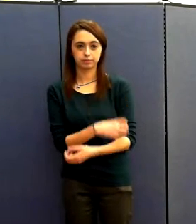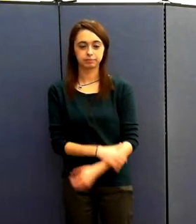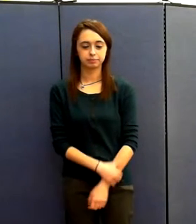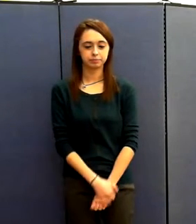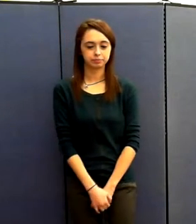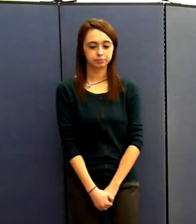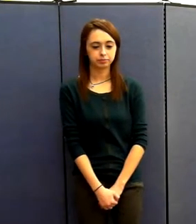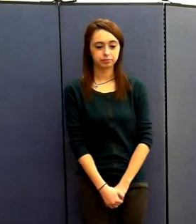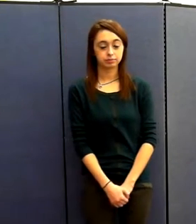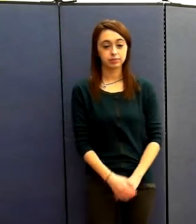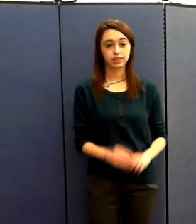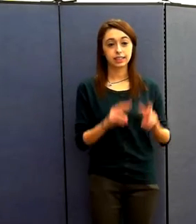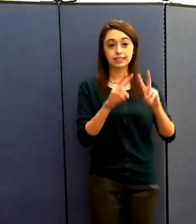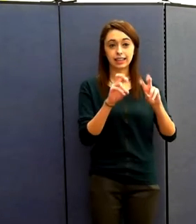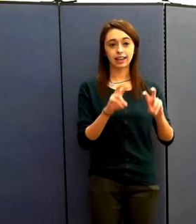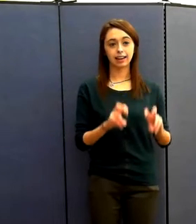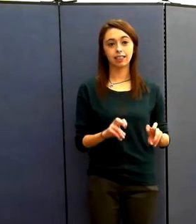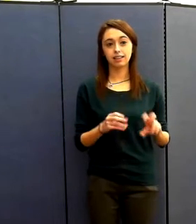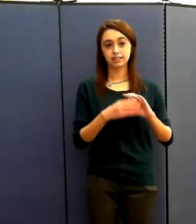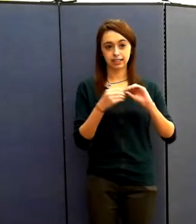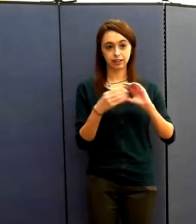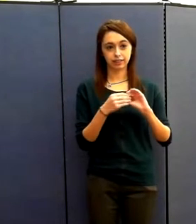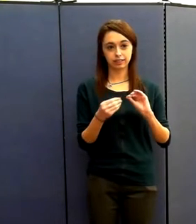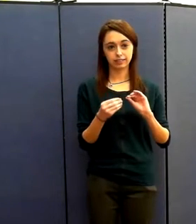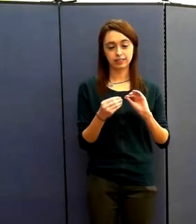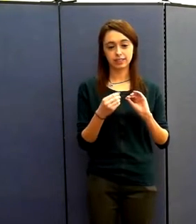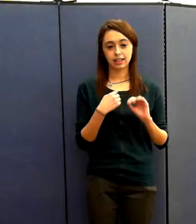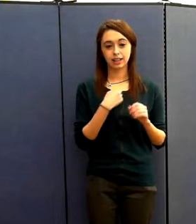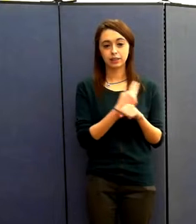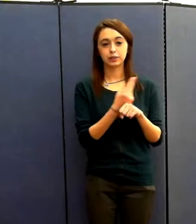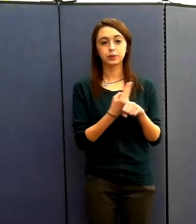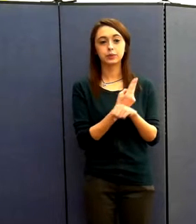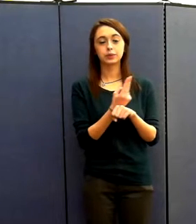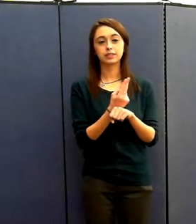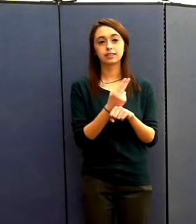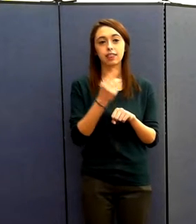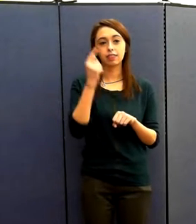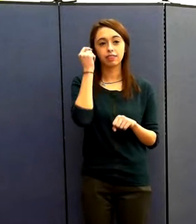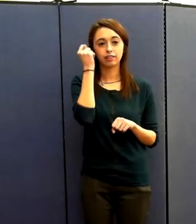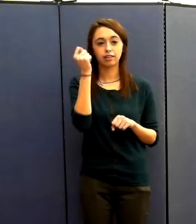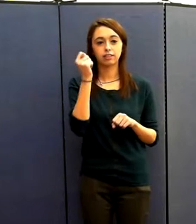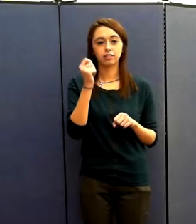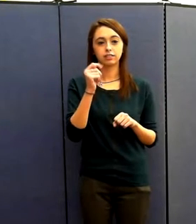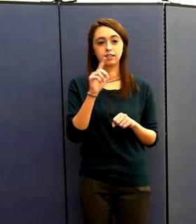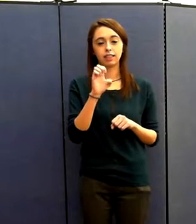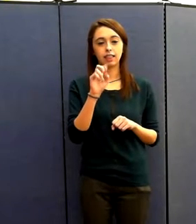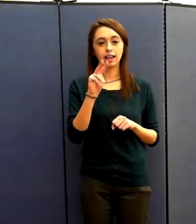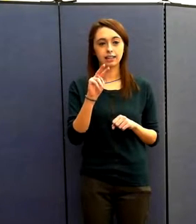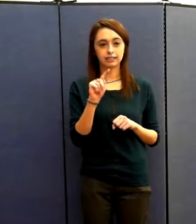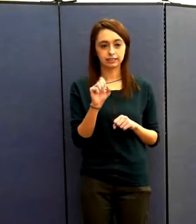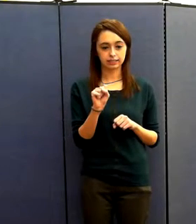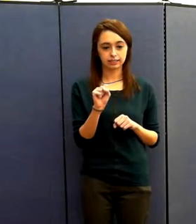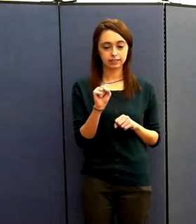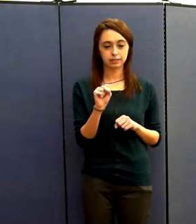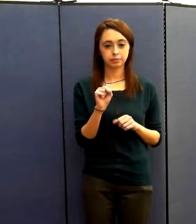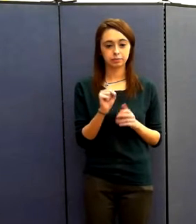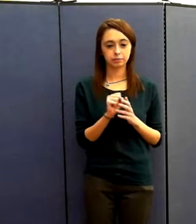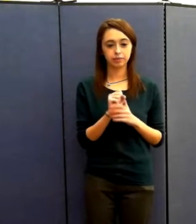To analyze these narratives, I use the theoretical lenses of performance and intersectionality.